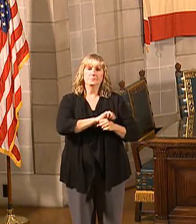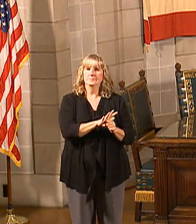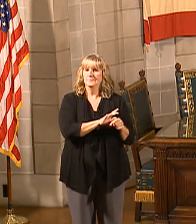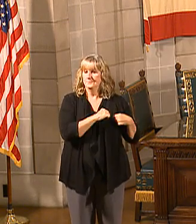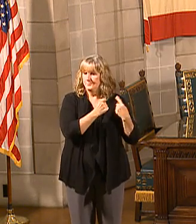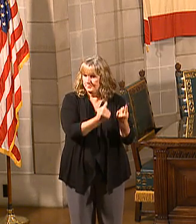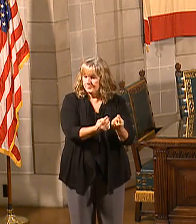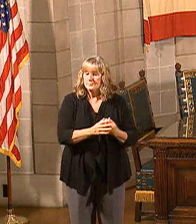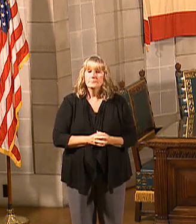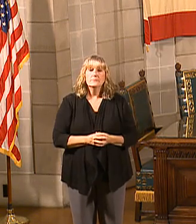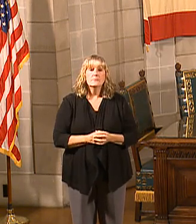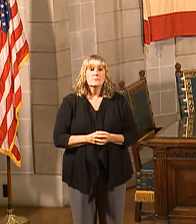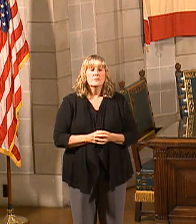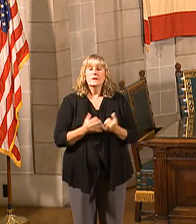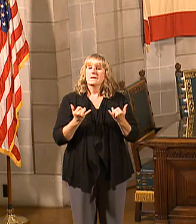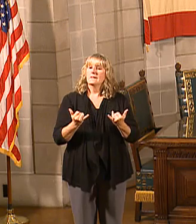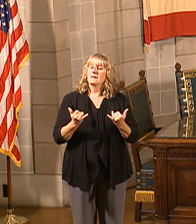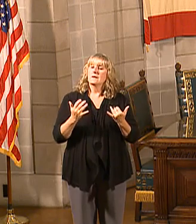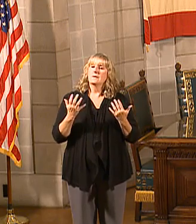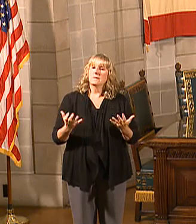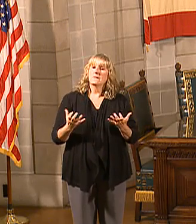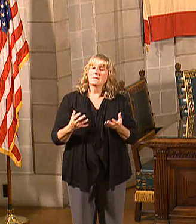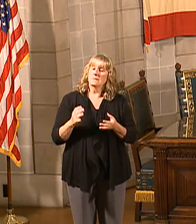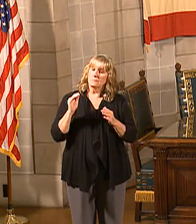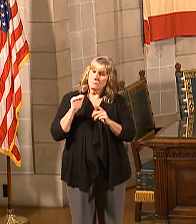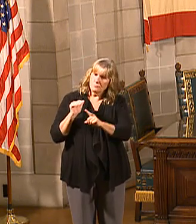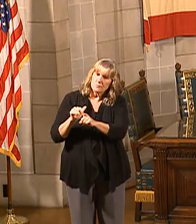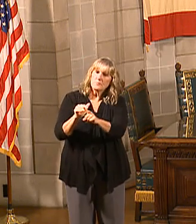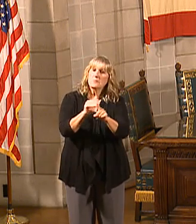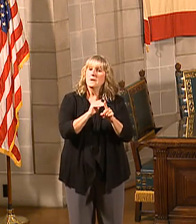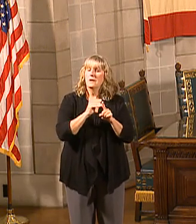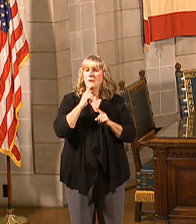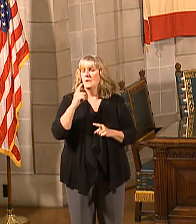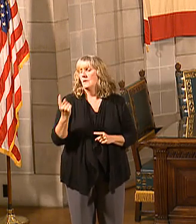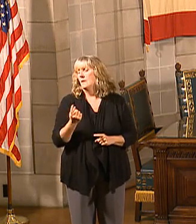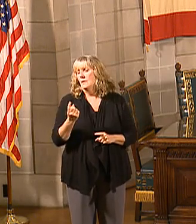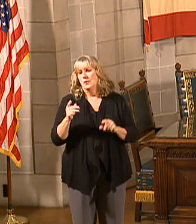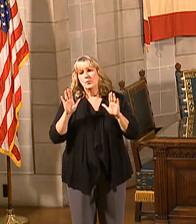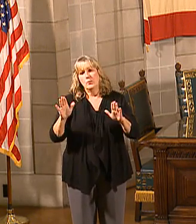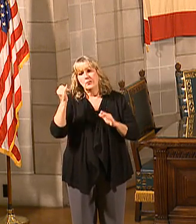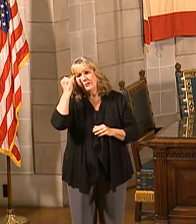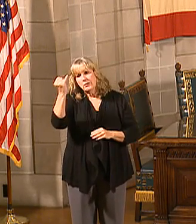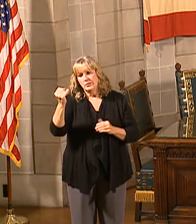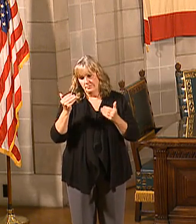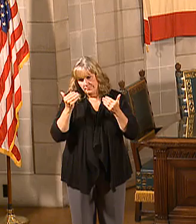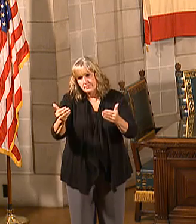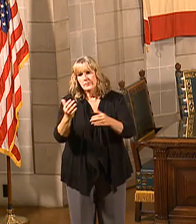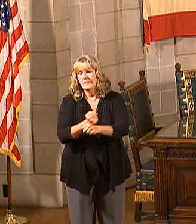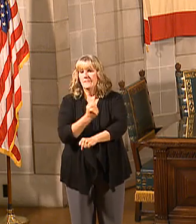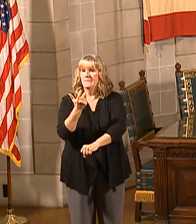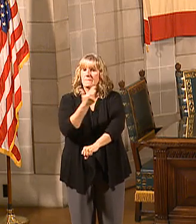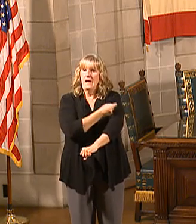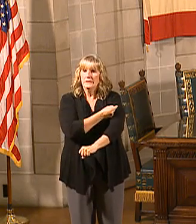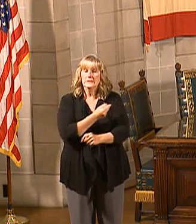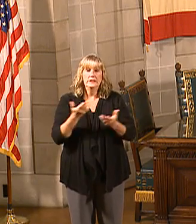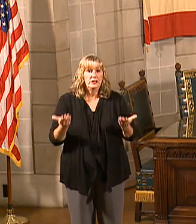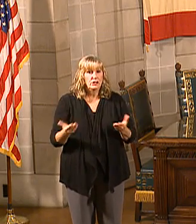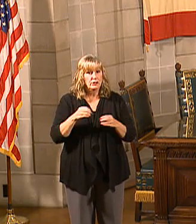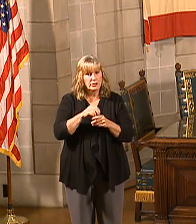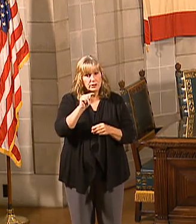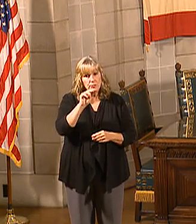when we're talking about this, I certainly want to take the opportunity to remind people that it's always a great idea to get vaccinated. And here in